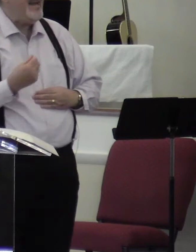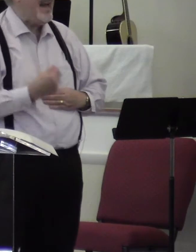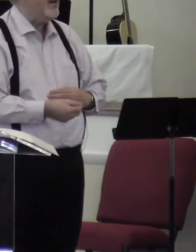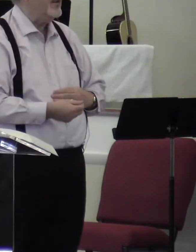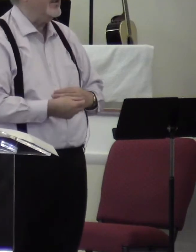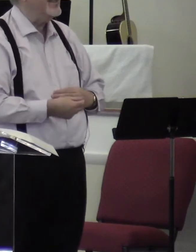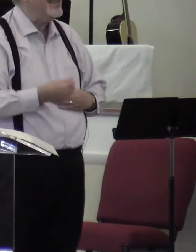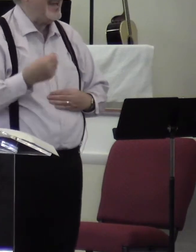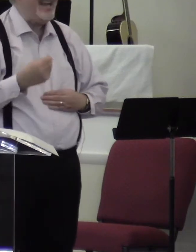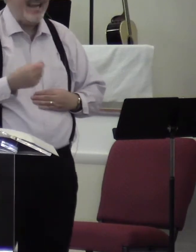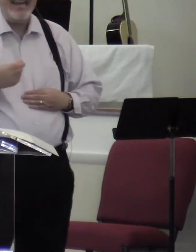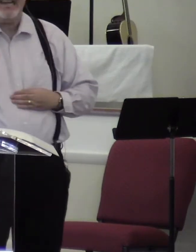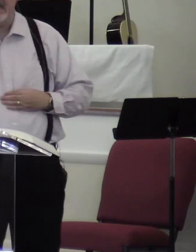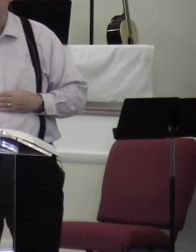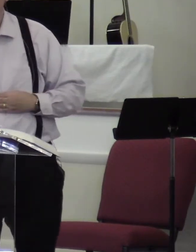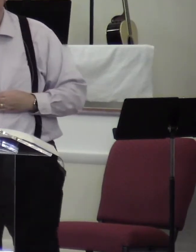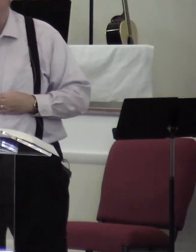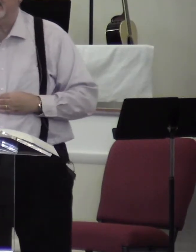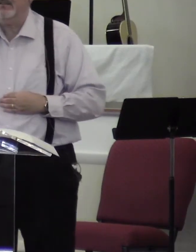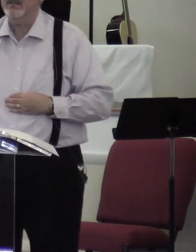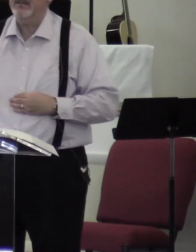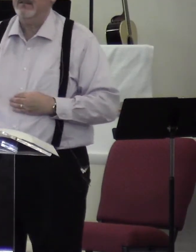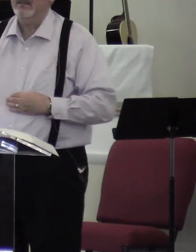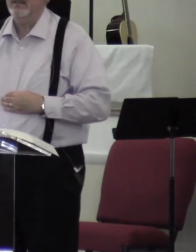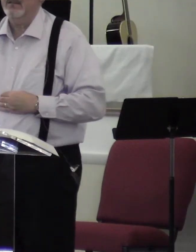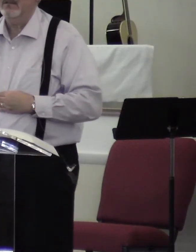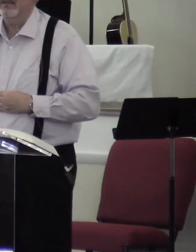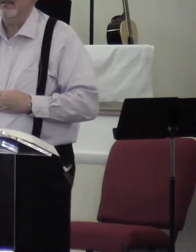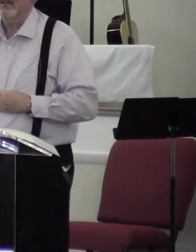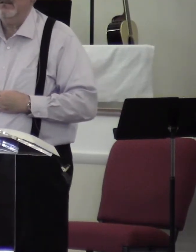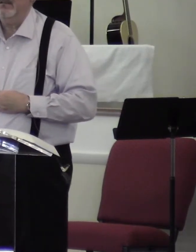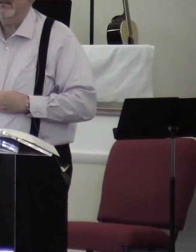same inheritance that He does.